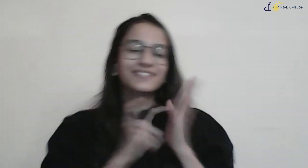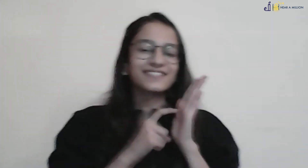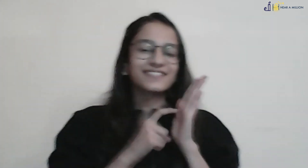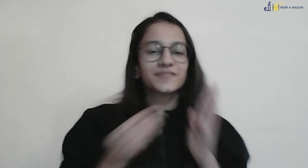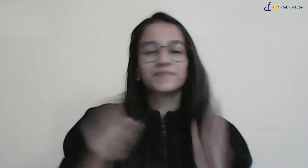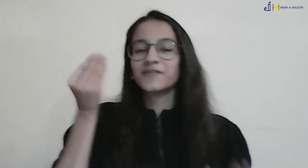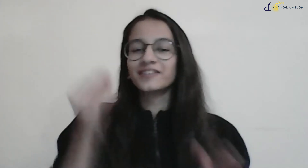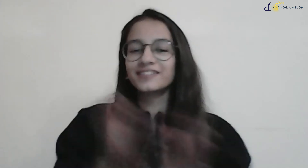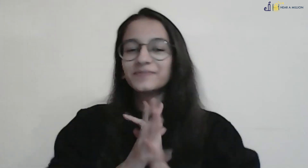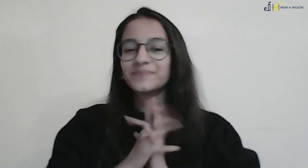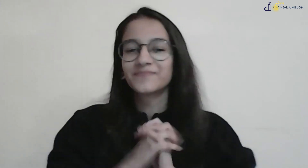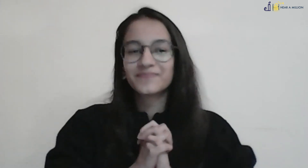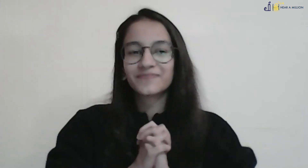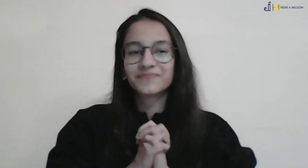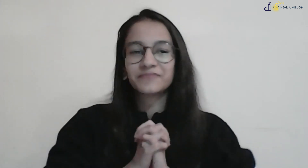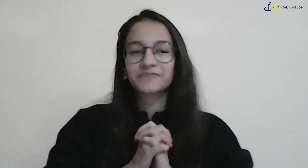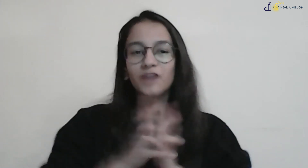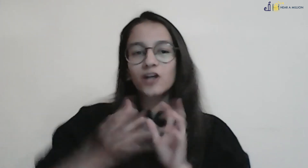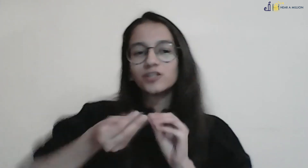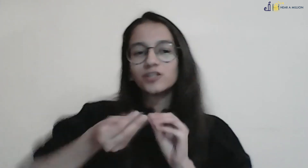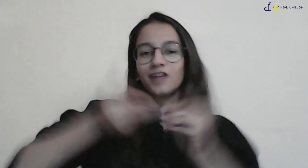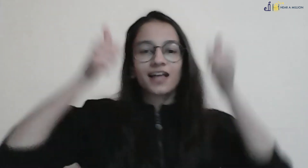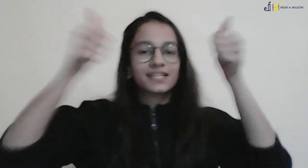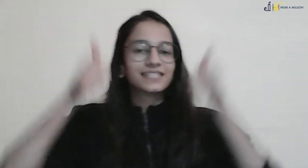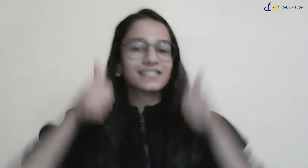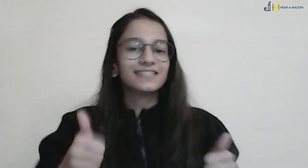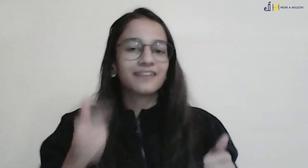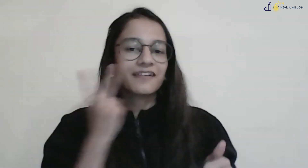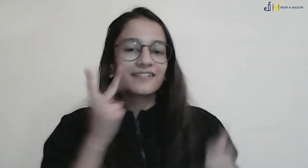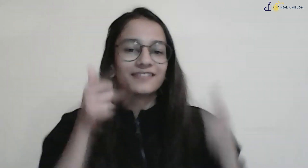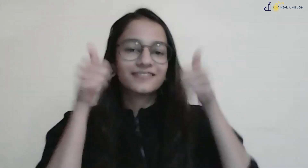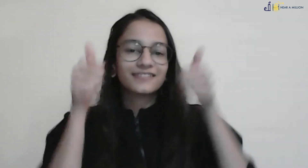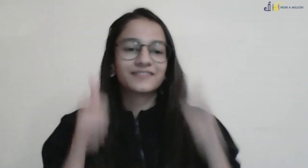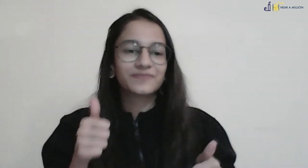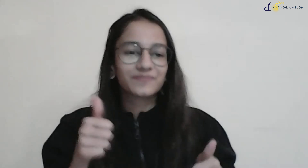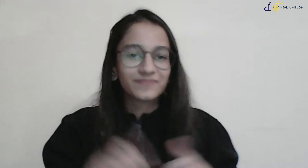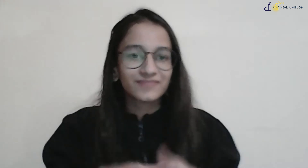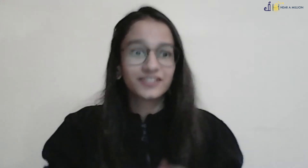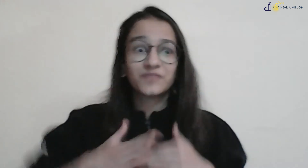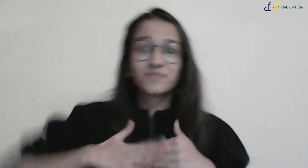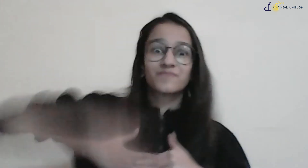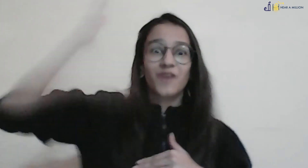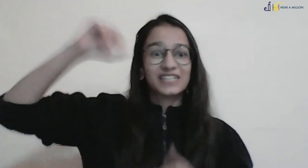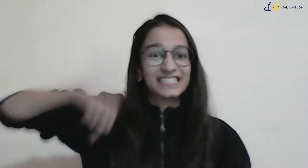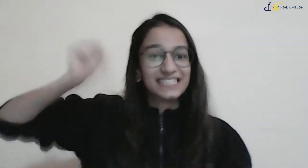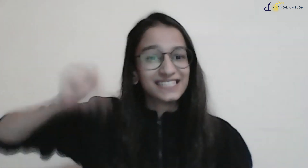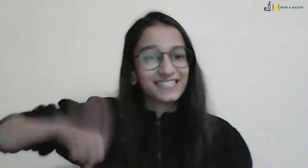Okay, some people have selected yes, maybe. So we'll be having a result soon.